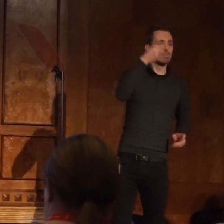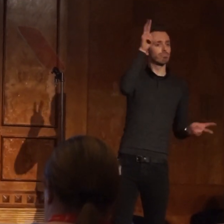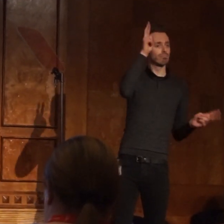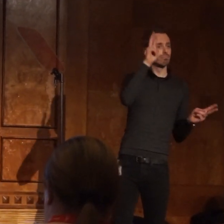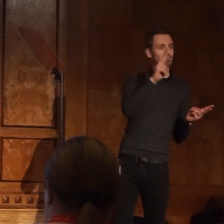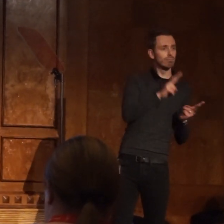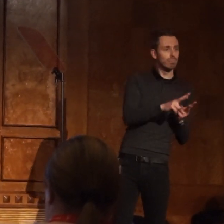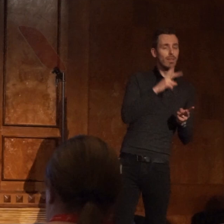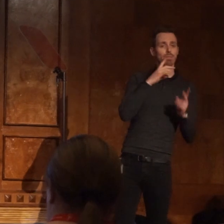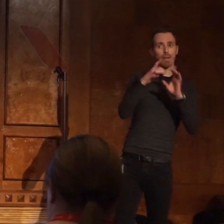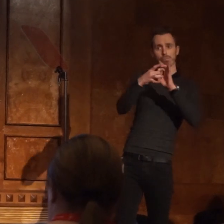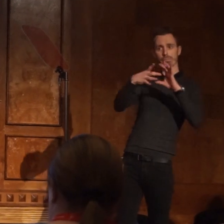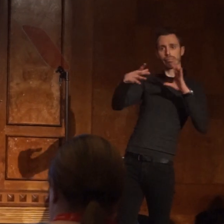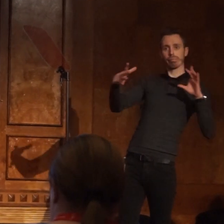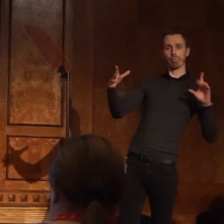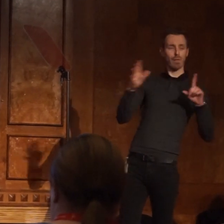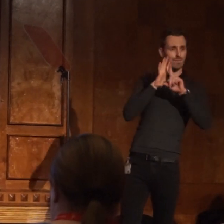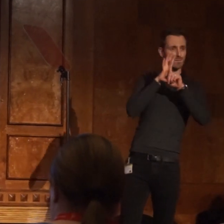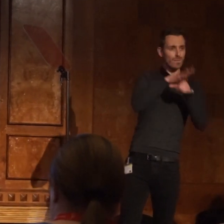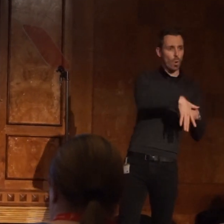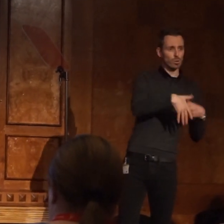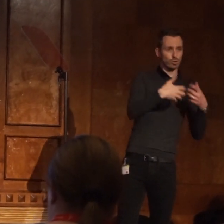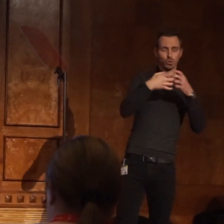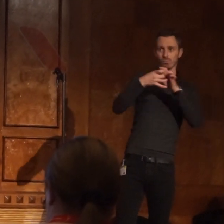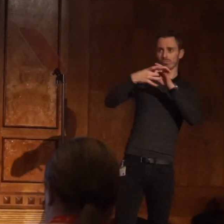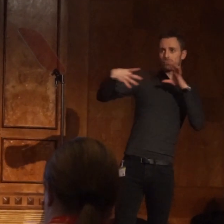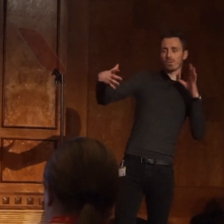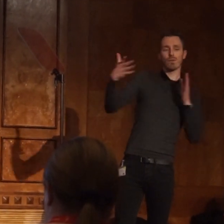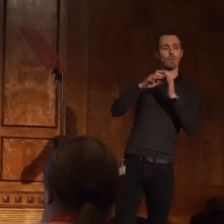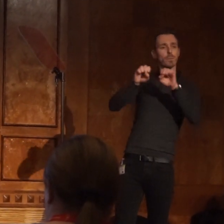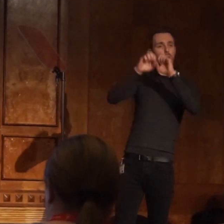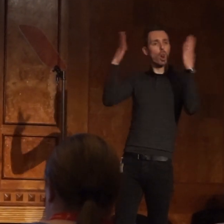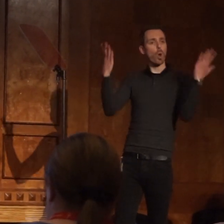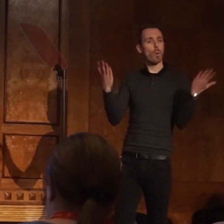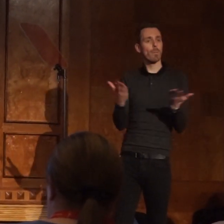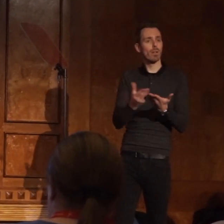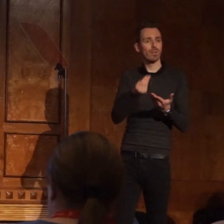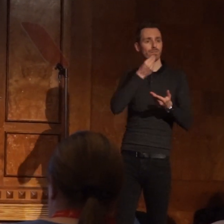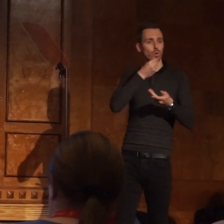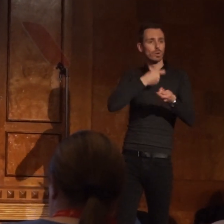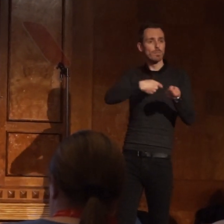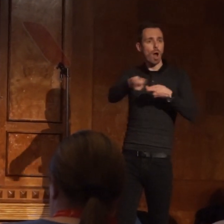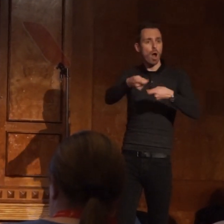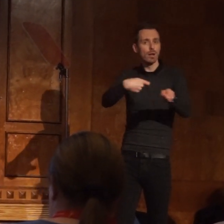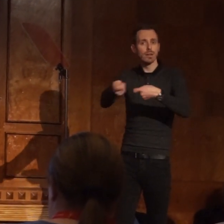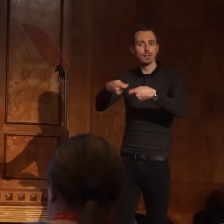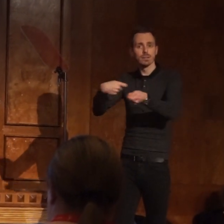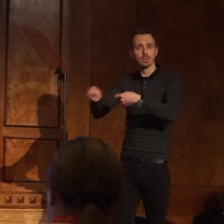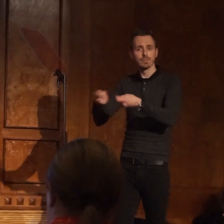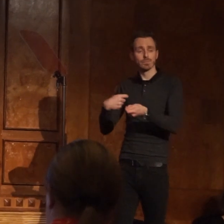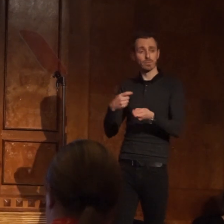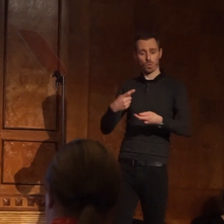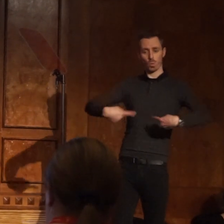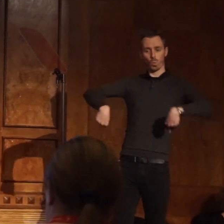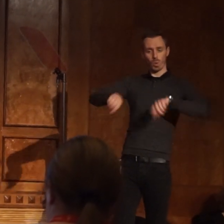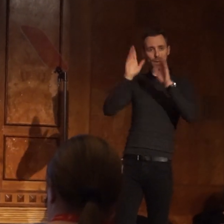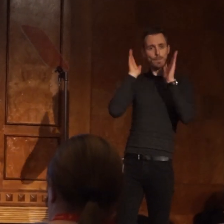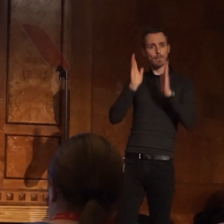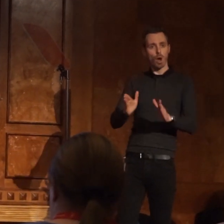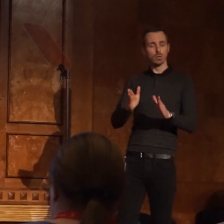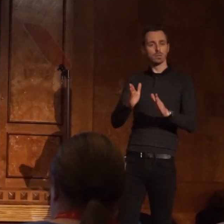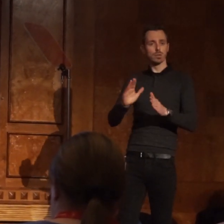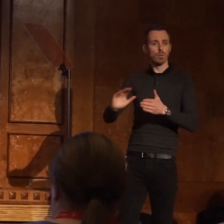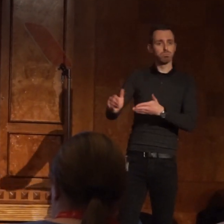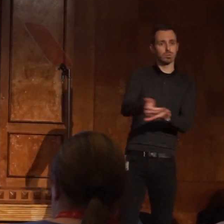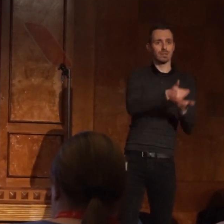food market. If we do not defend our farming standards and take bold steps to protect our